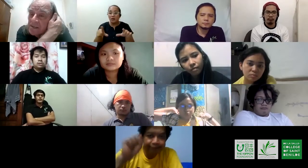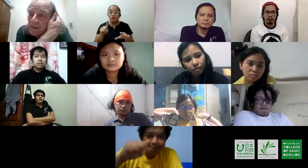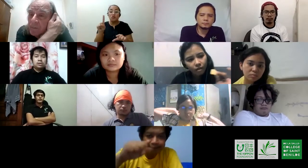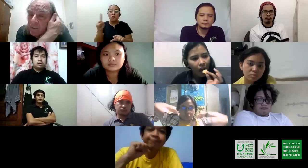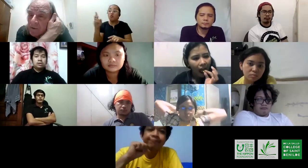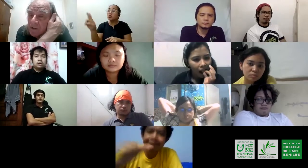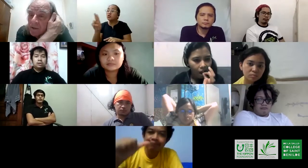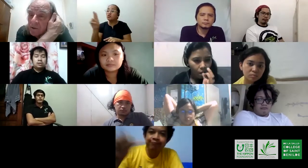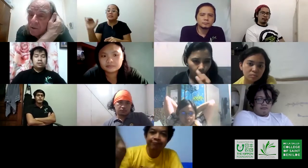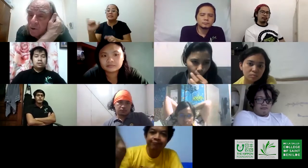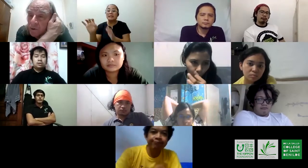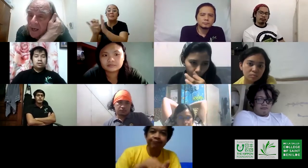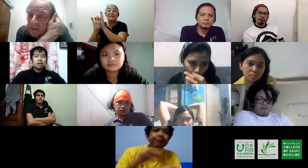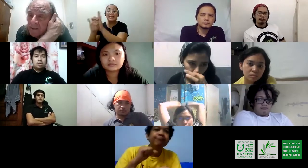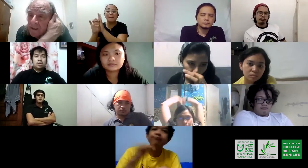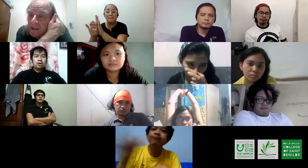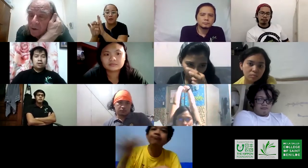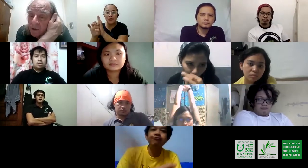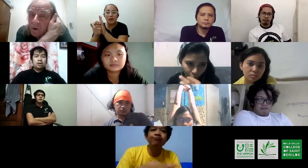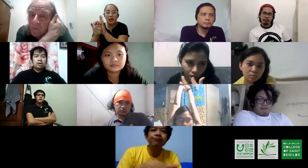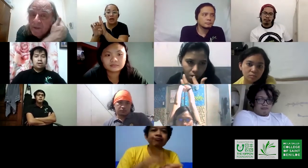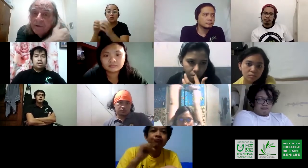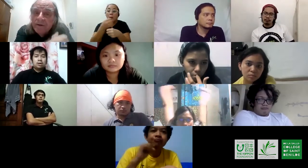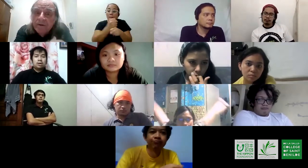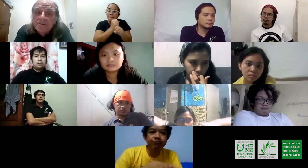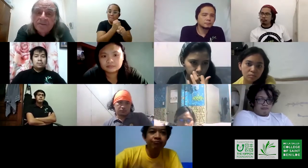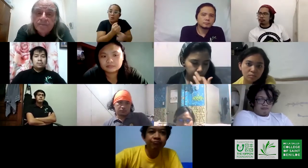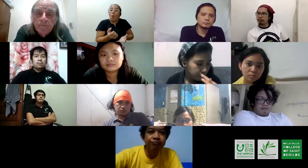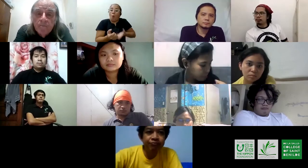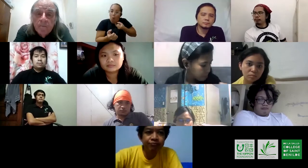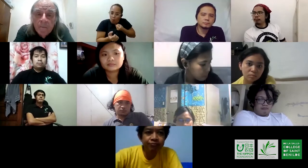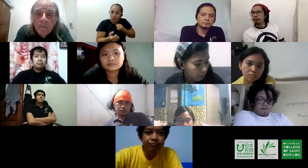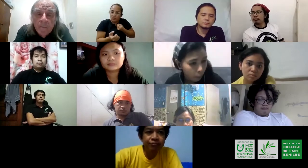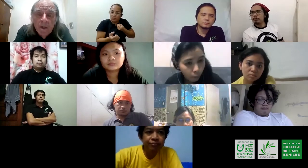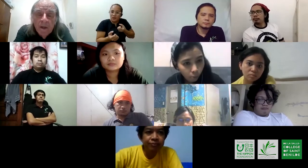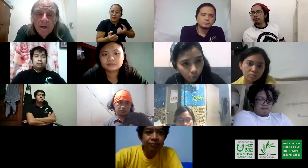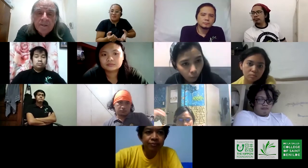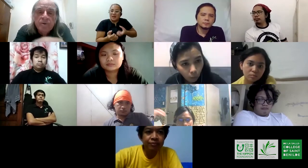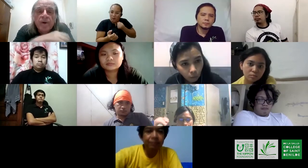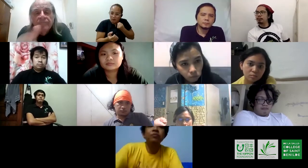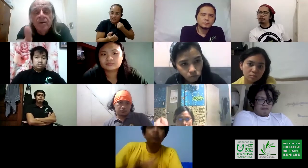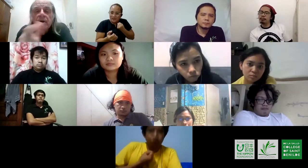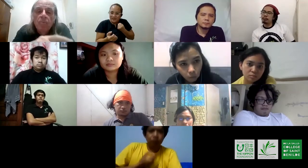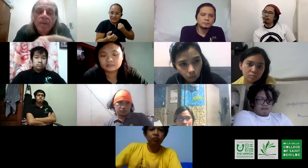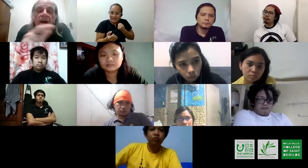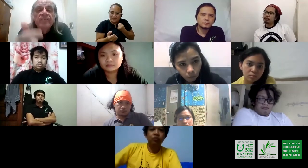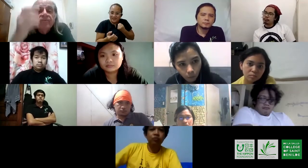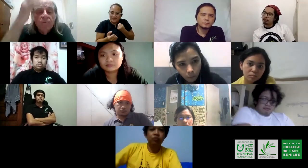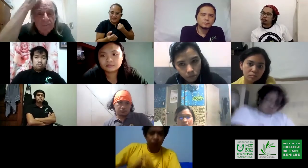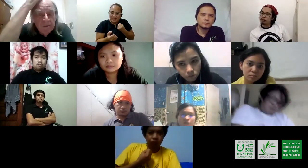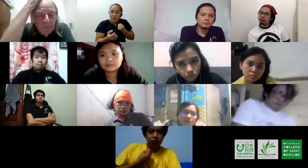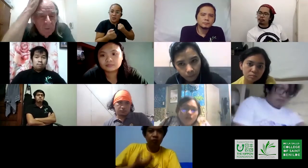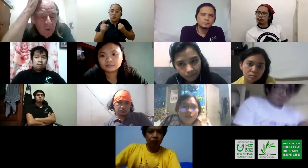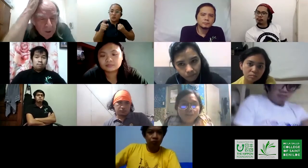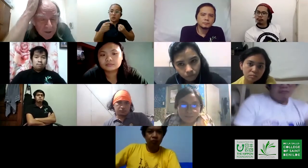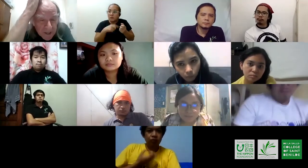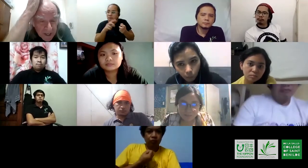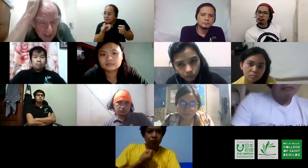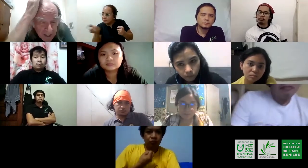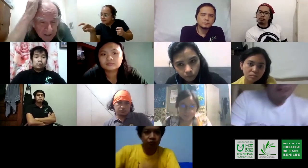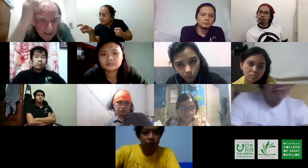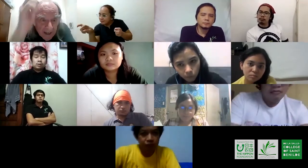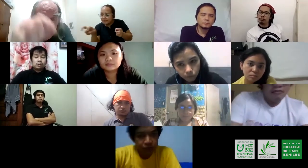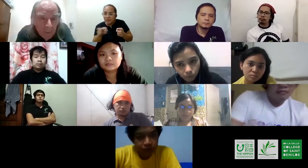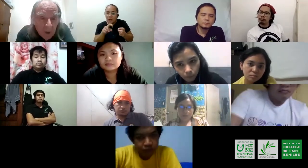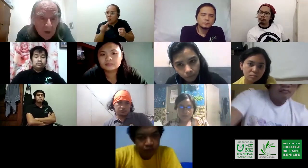an example to create your own materials. So you have to go back and forth between what you